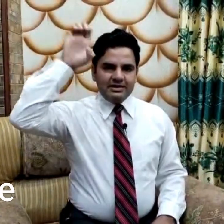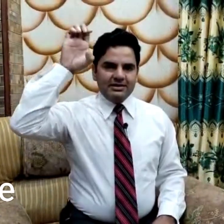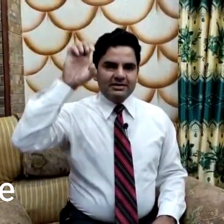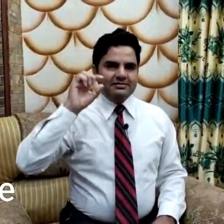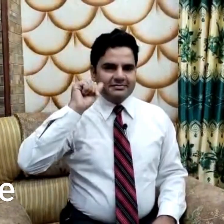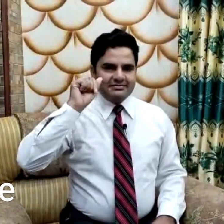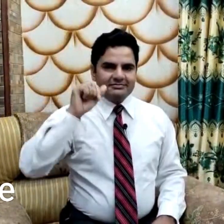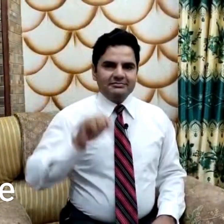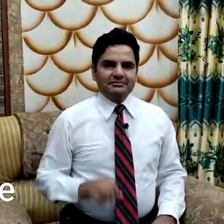he,